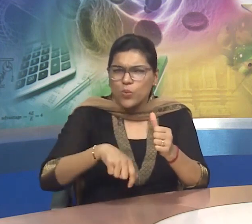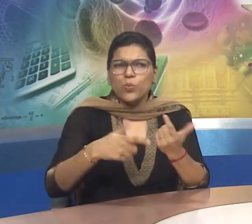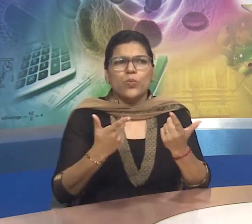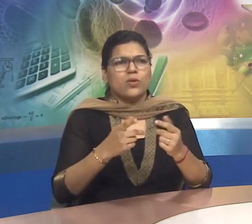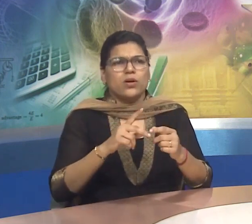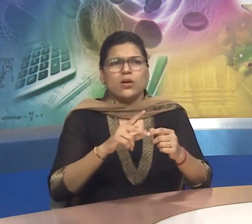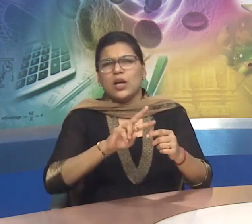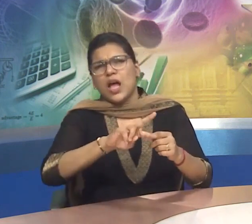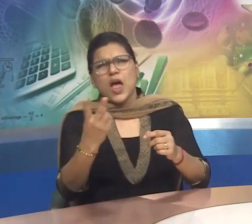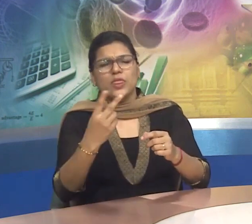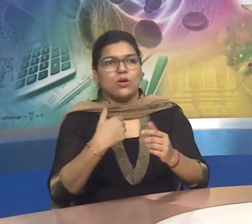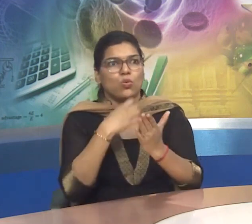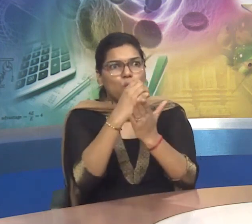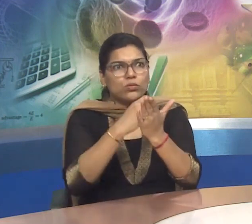or any job,